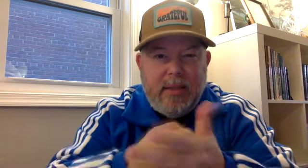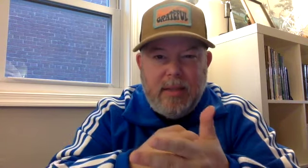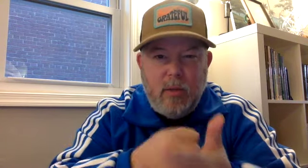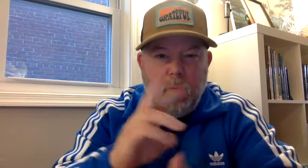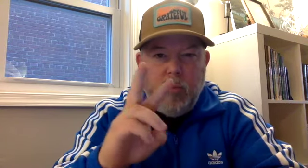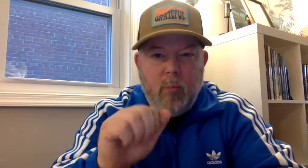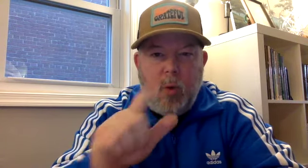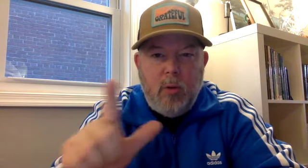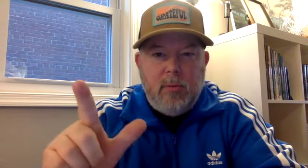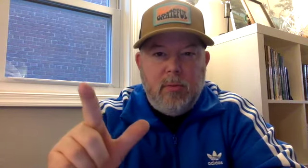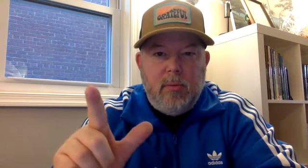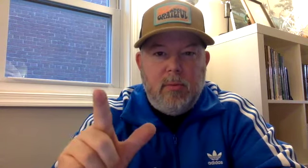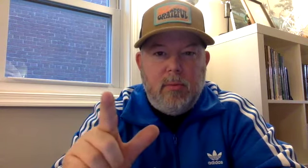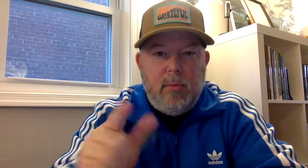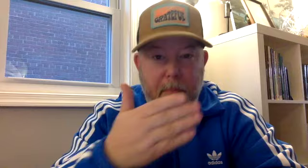Okay, girl, I can't hear you without that noise.